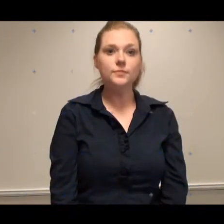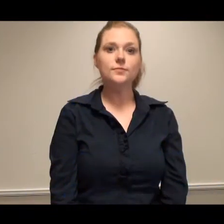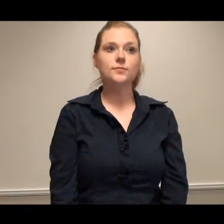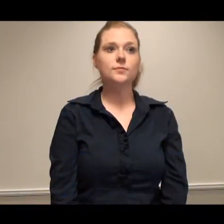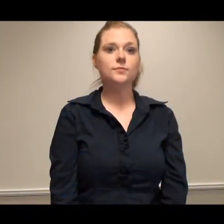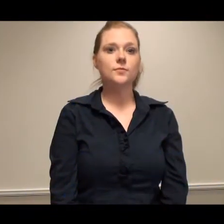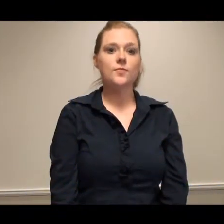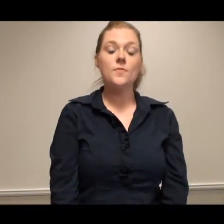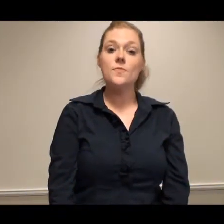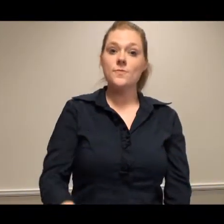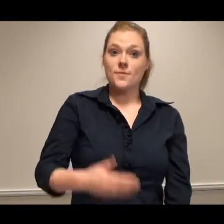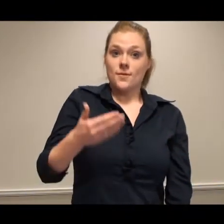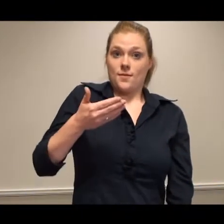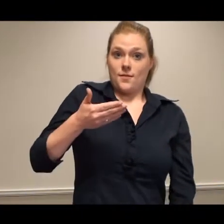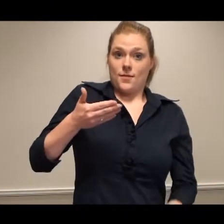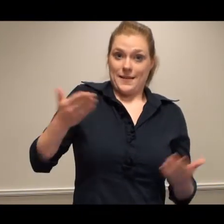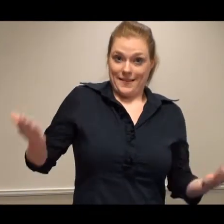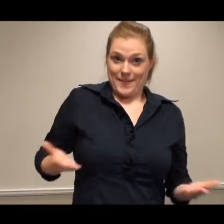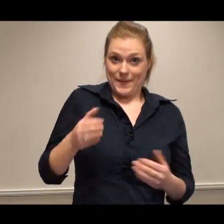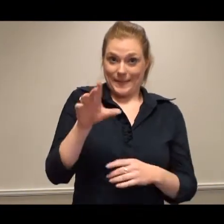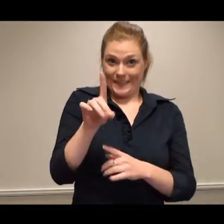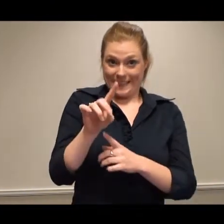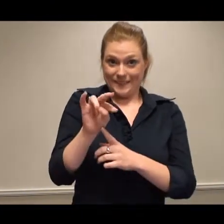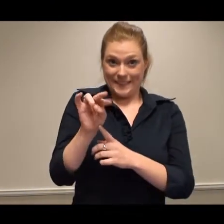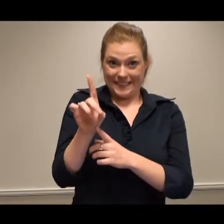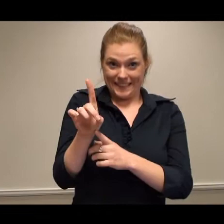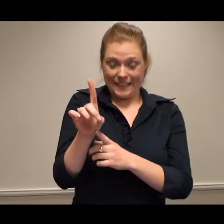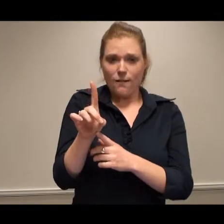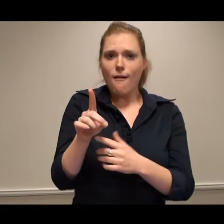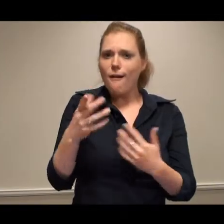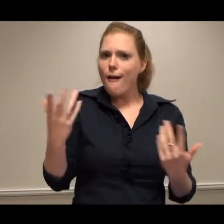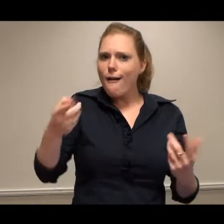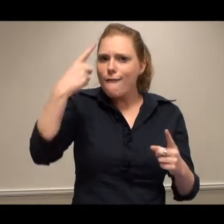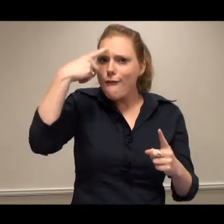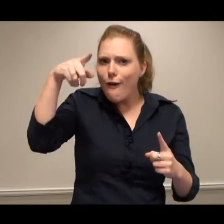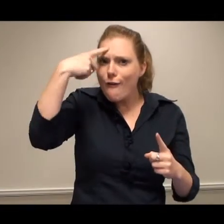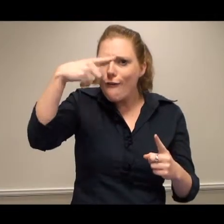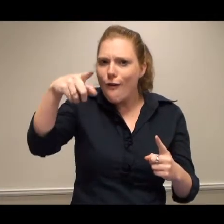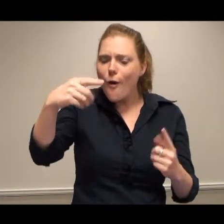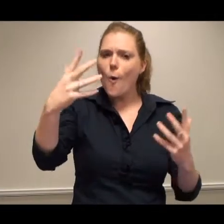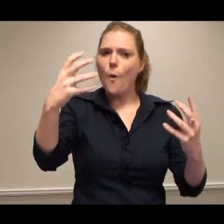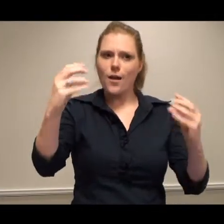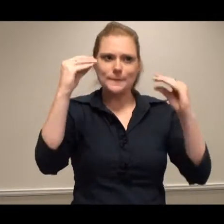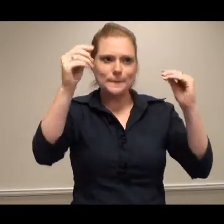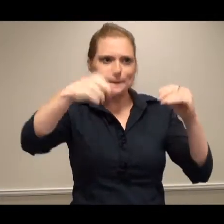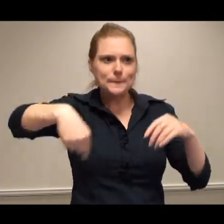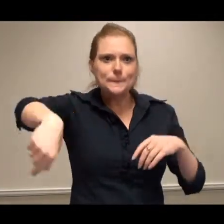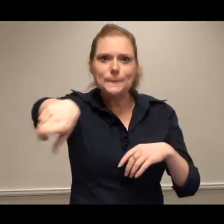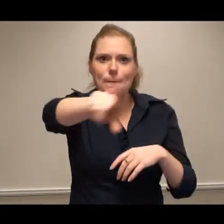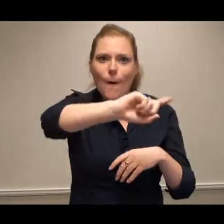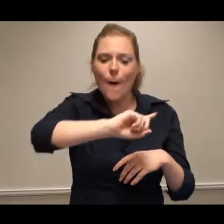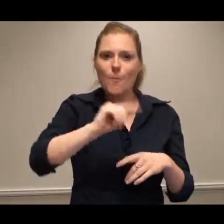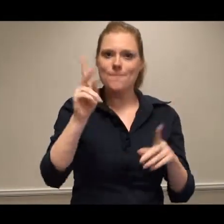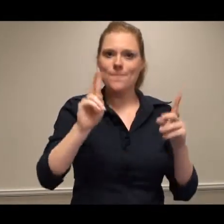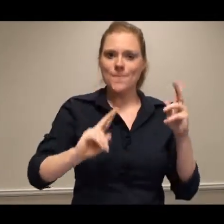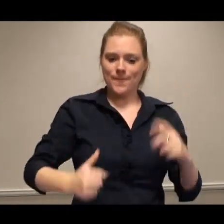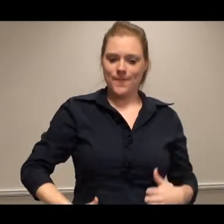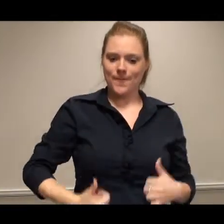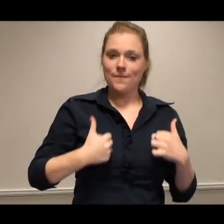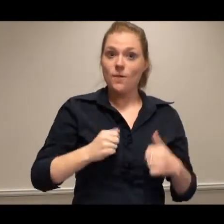This video is to inform residents about the installation of the Lifetone alarm for the deaf